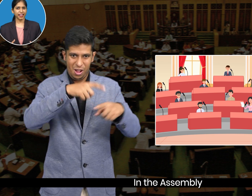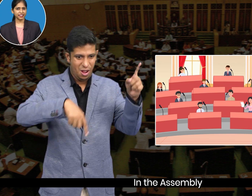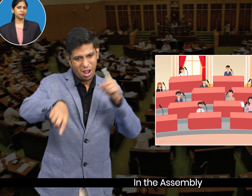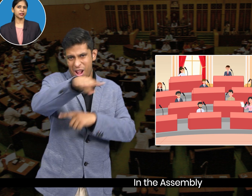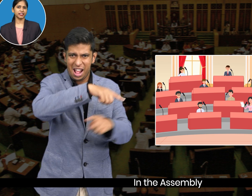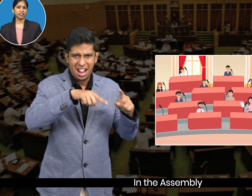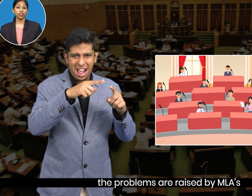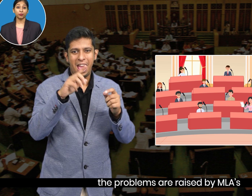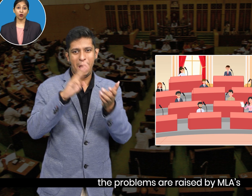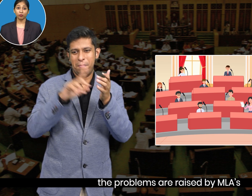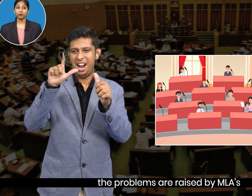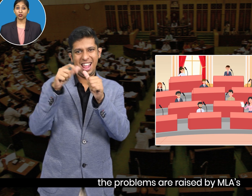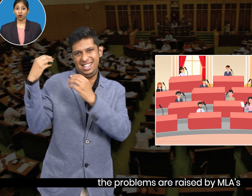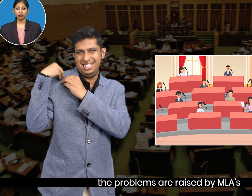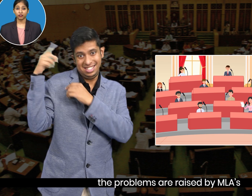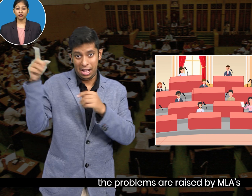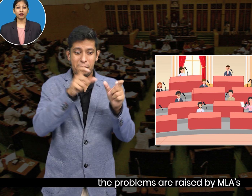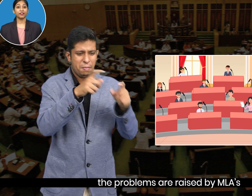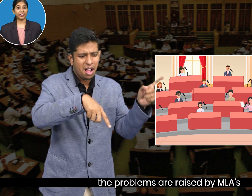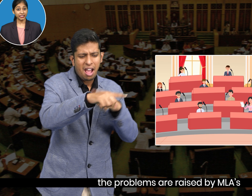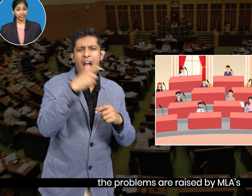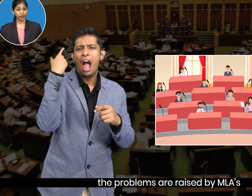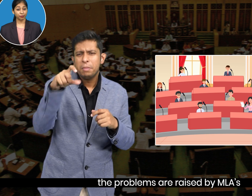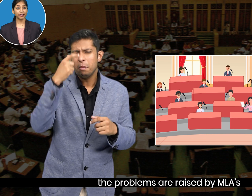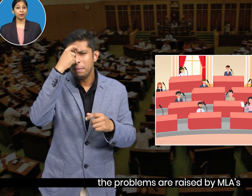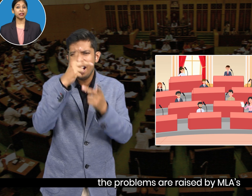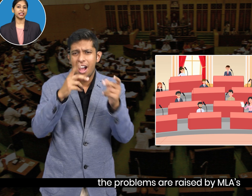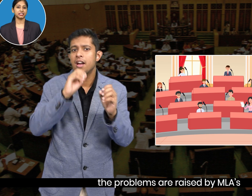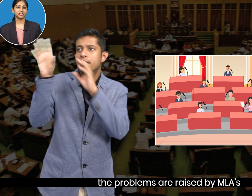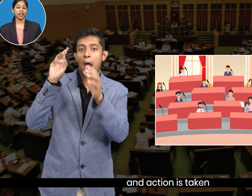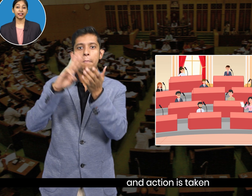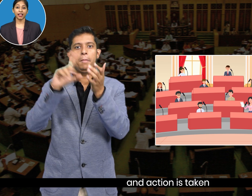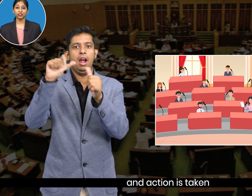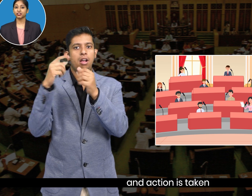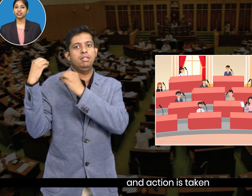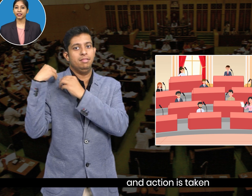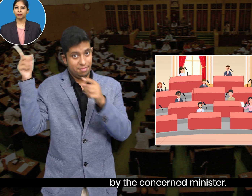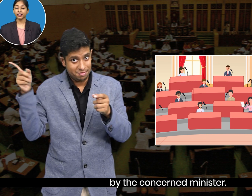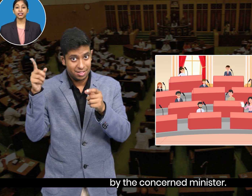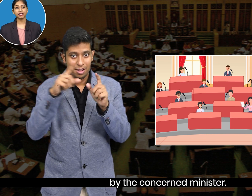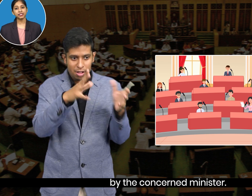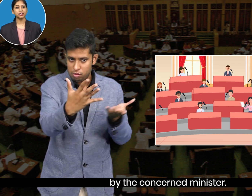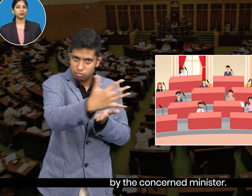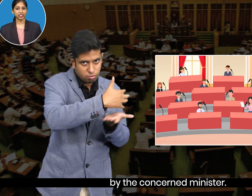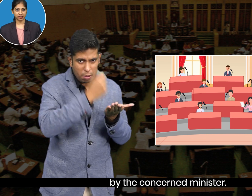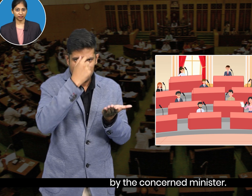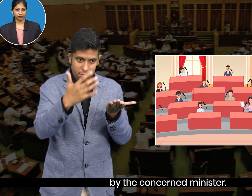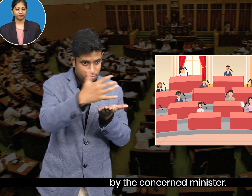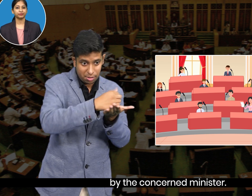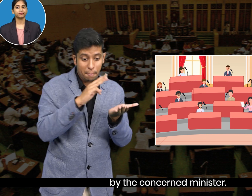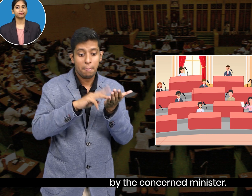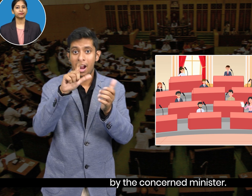In the assembly, the problems are raised by MLAs and action is taken by the concerned